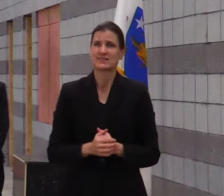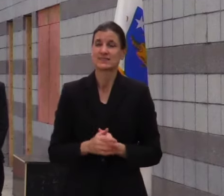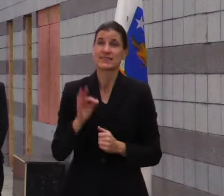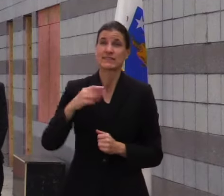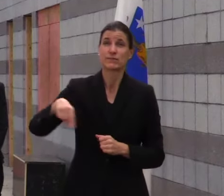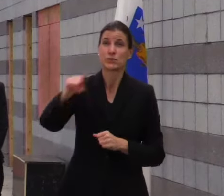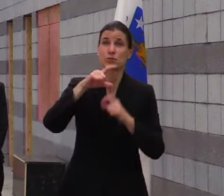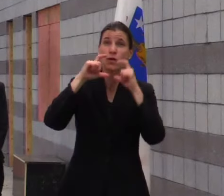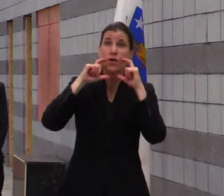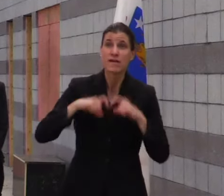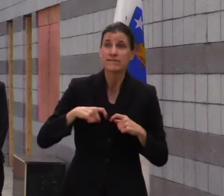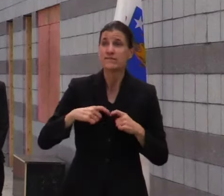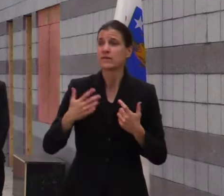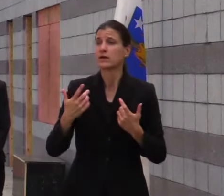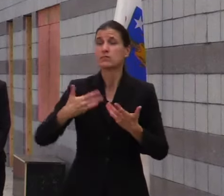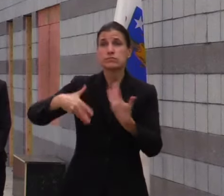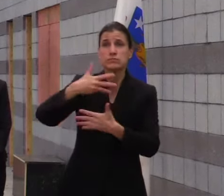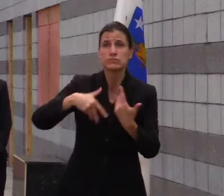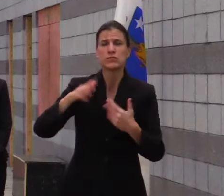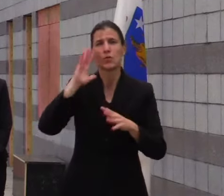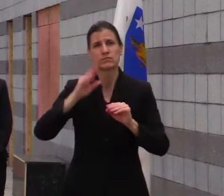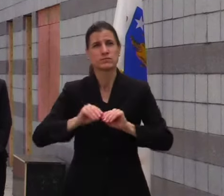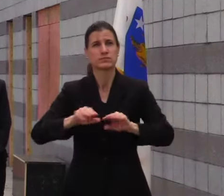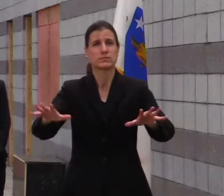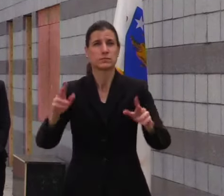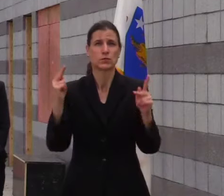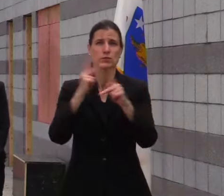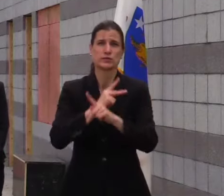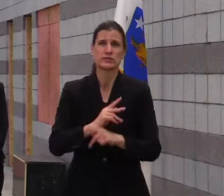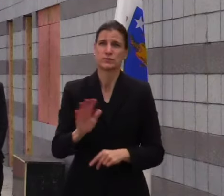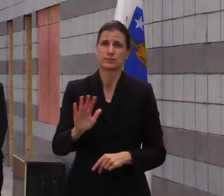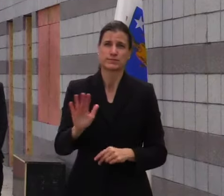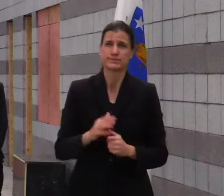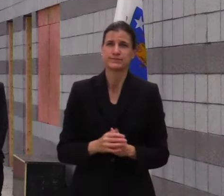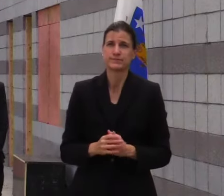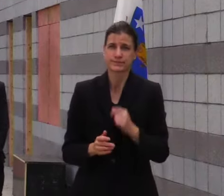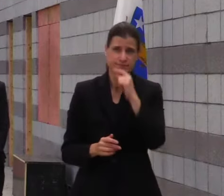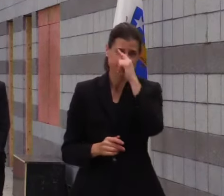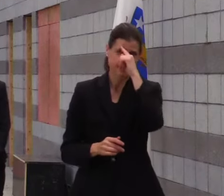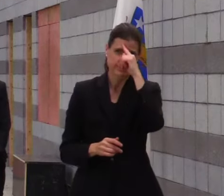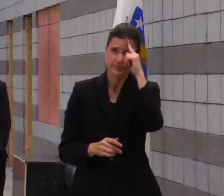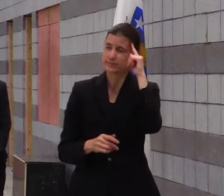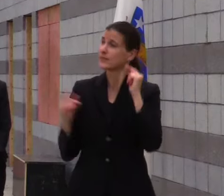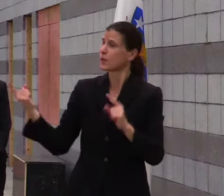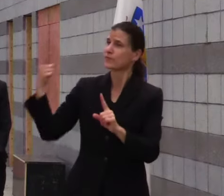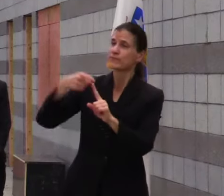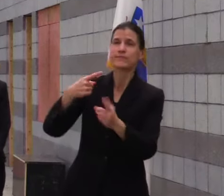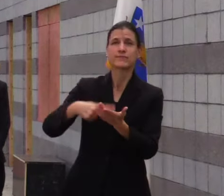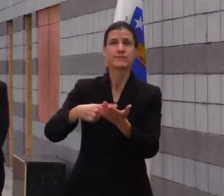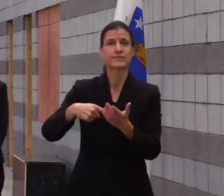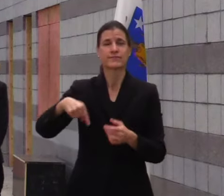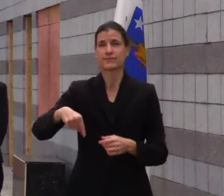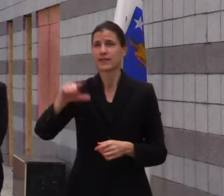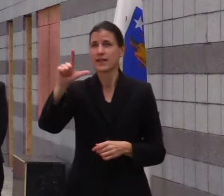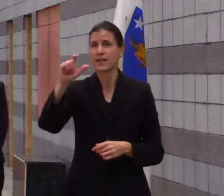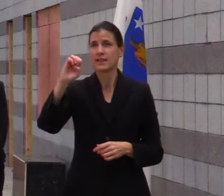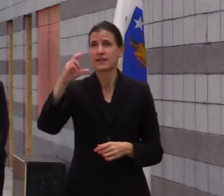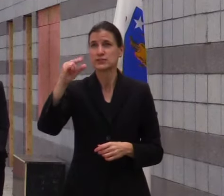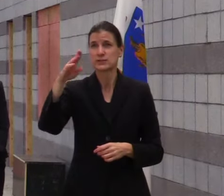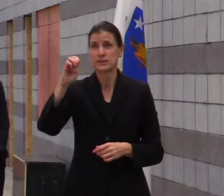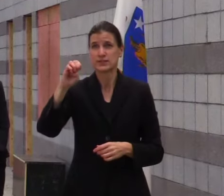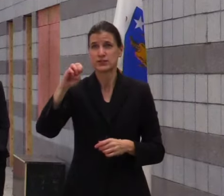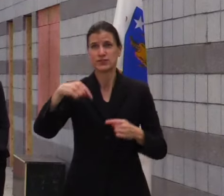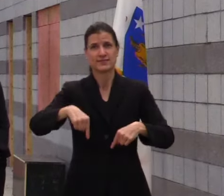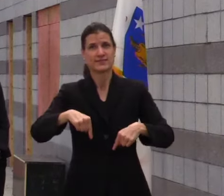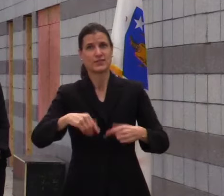Now, with respect to today's visit to Lechmere Station, or what I should say, I guess, will be the new Lechmere Station, where we had a chance to get a